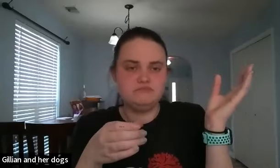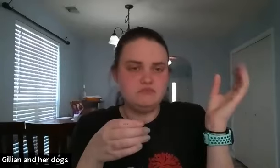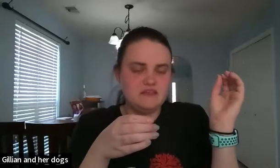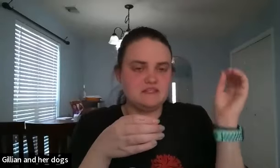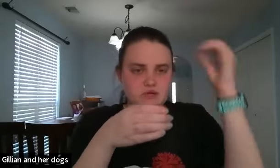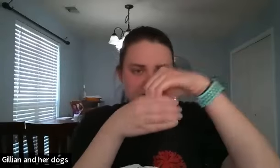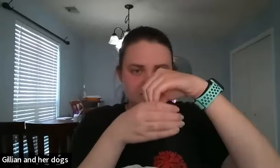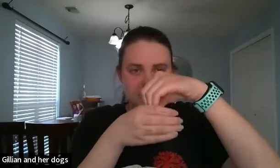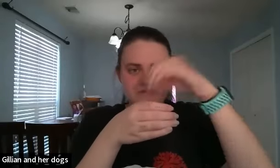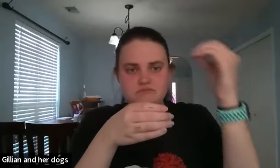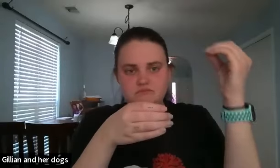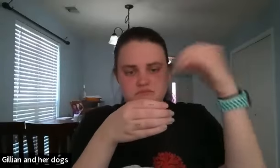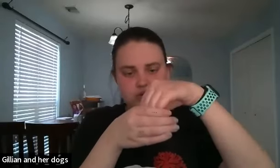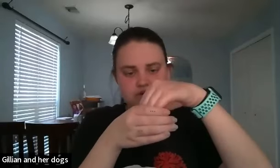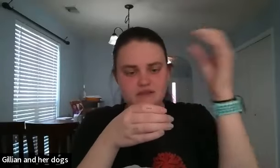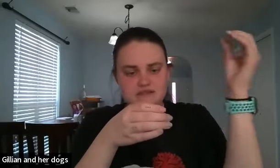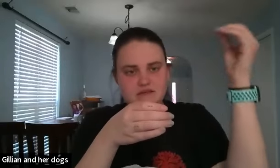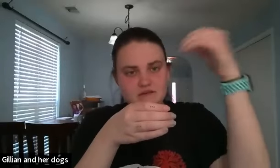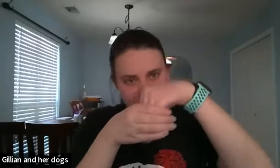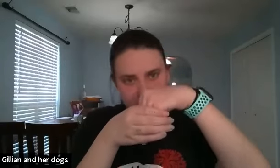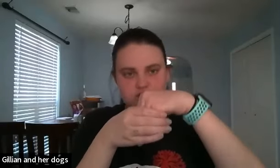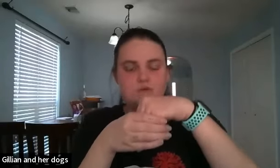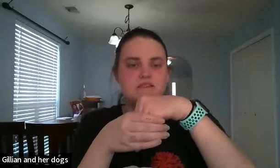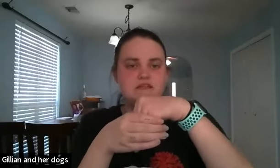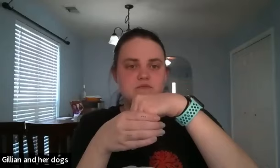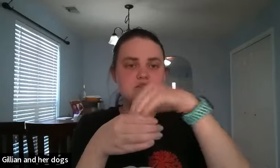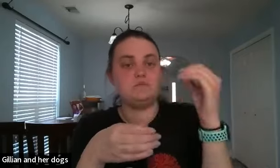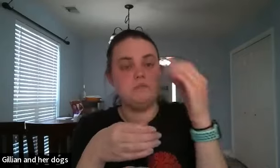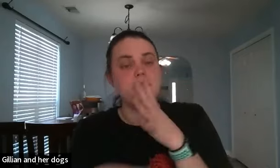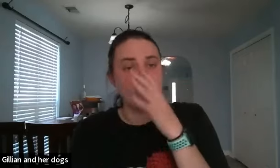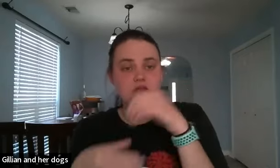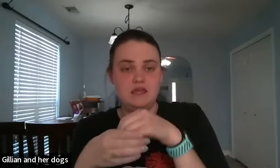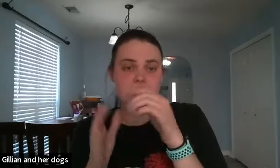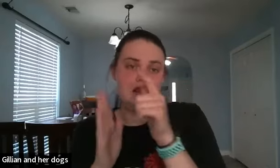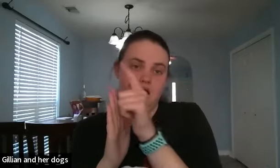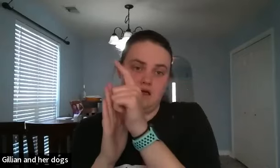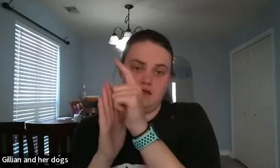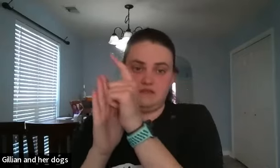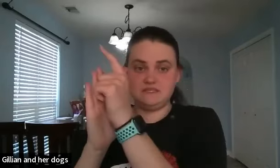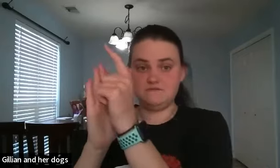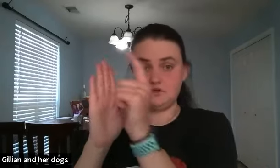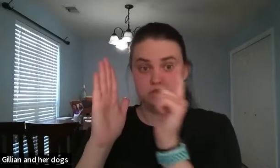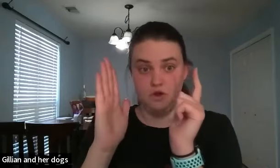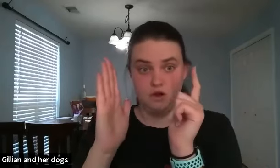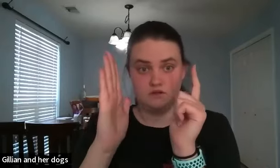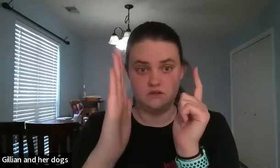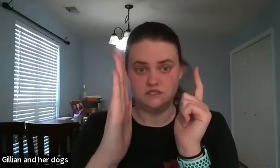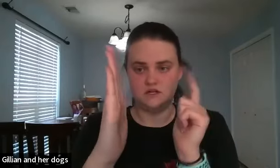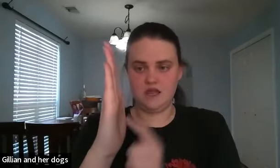I think it's pretty much kind of point blank is like it's going inside something. So my mother in, then the sign for law, it's going to have